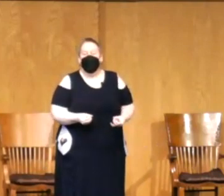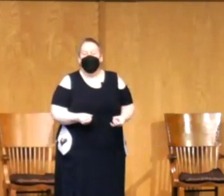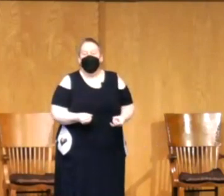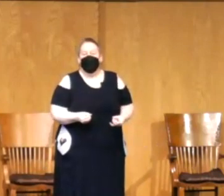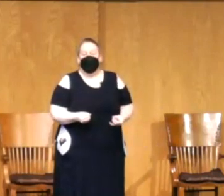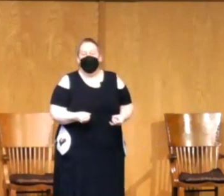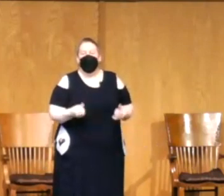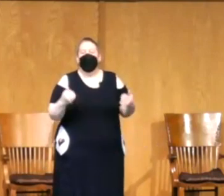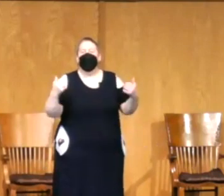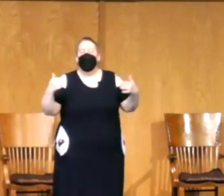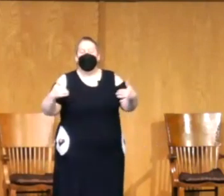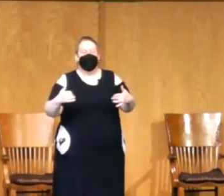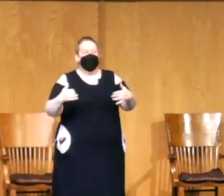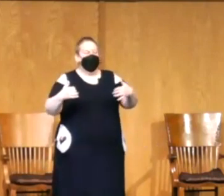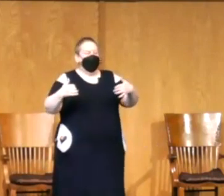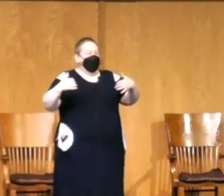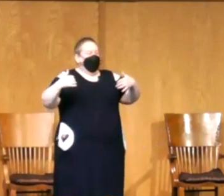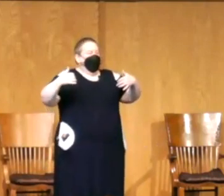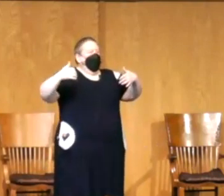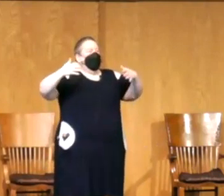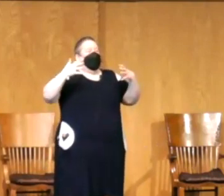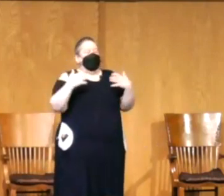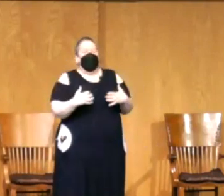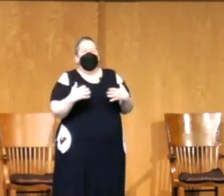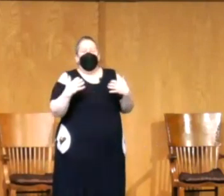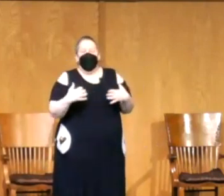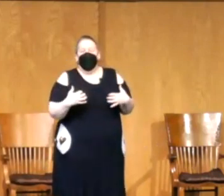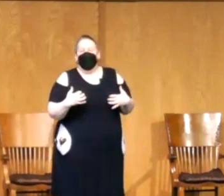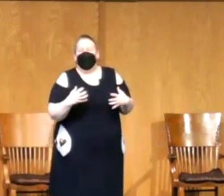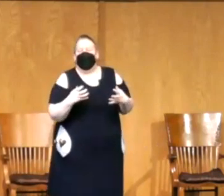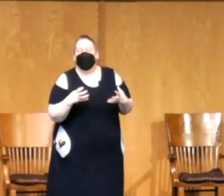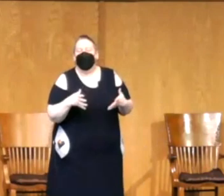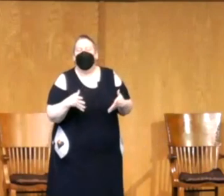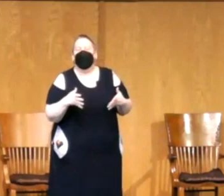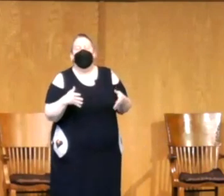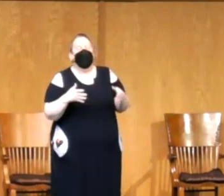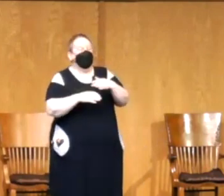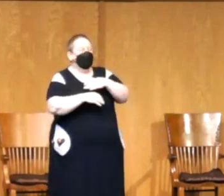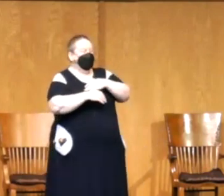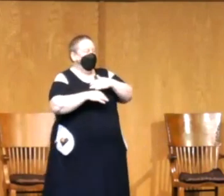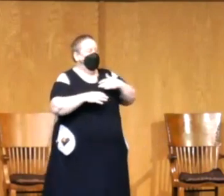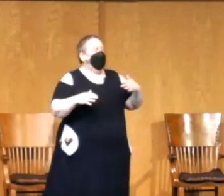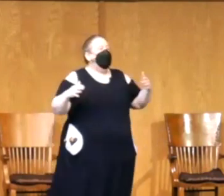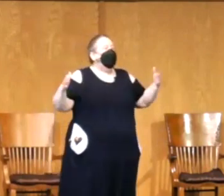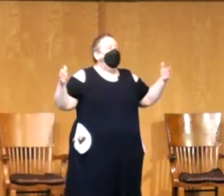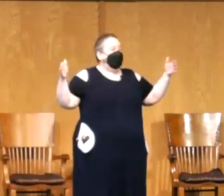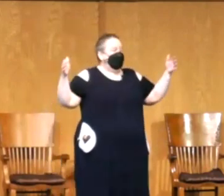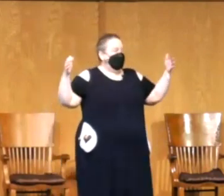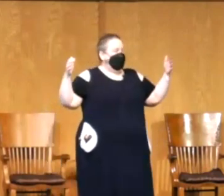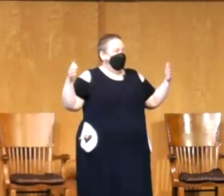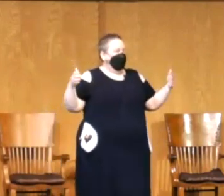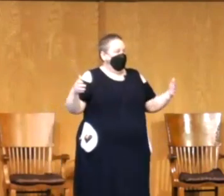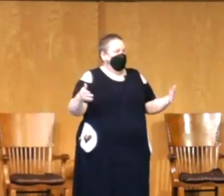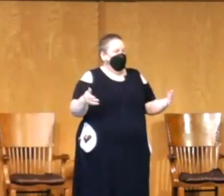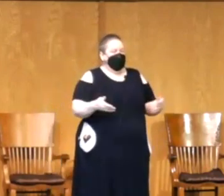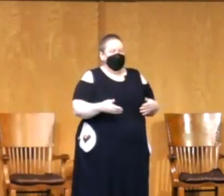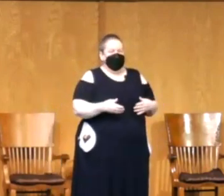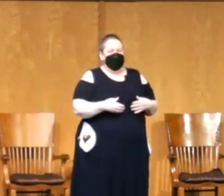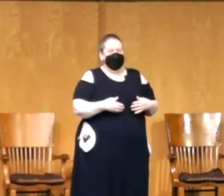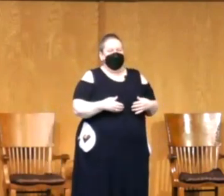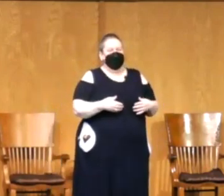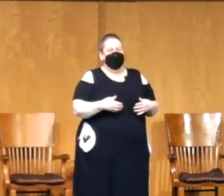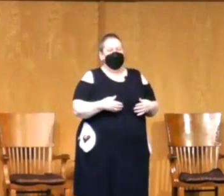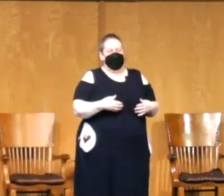there, with us, among us, between us, connecting